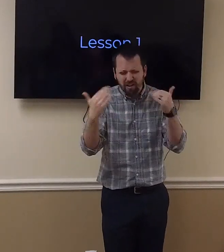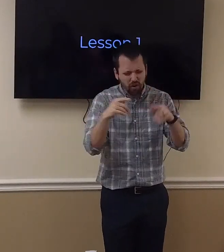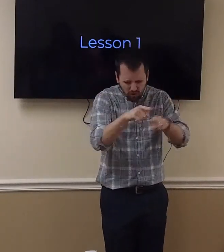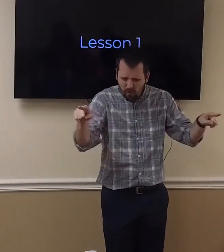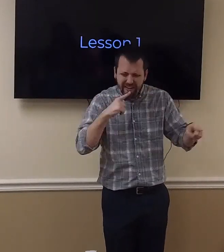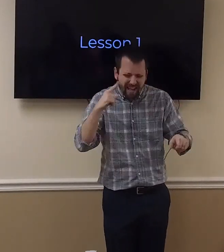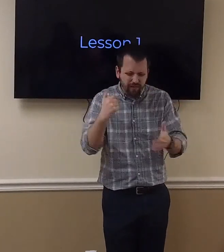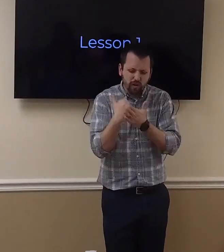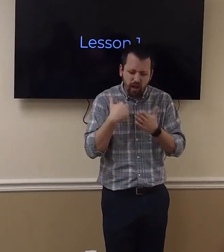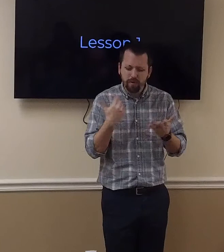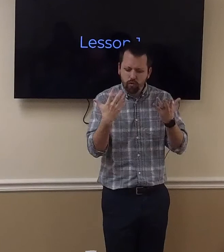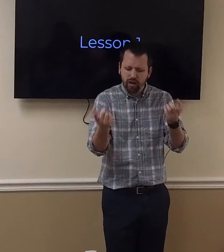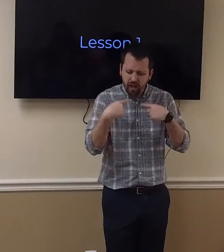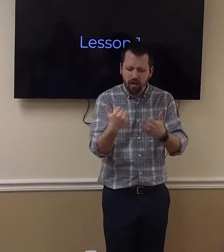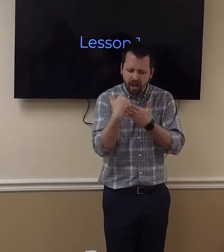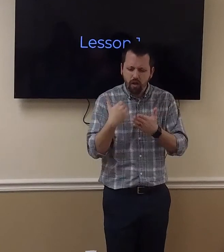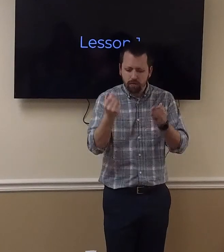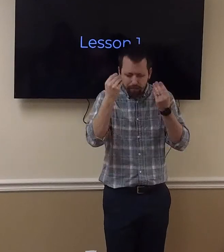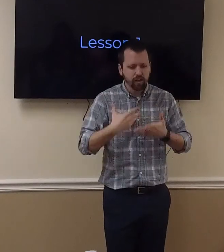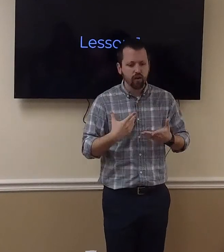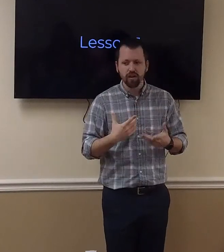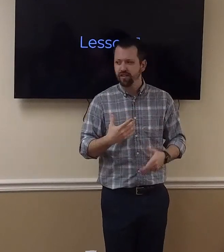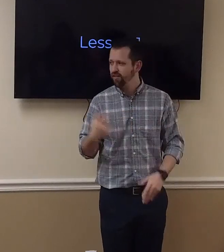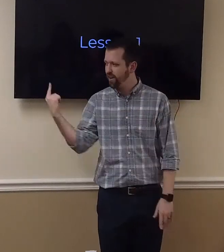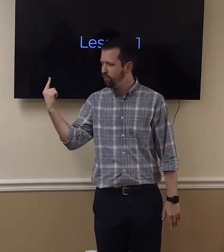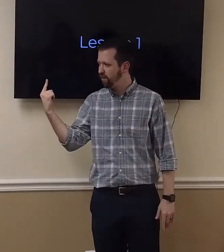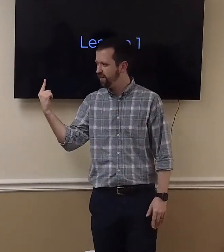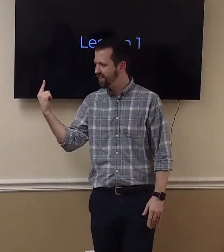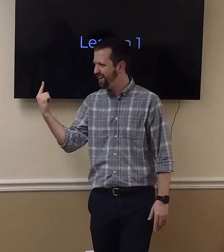you're all deaf. Help me. You want to come help? Let me know. So I got one.